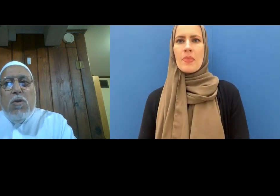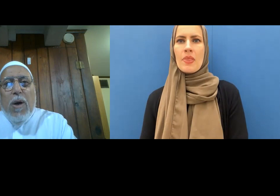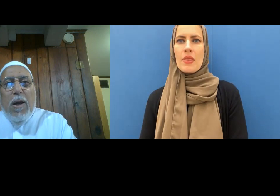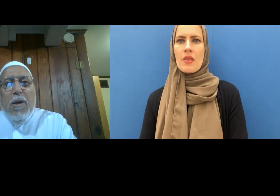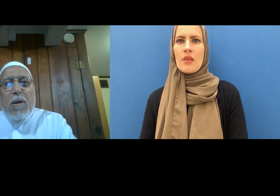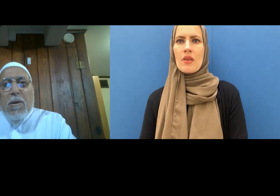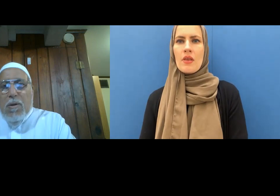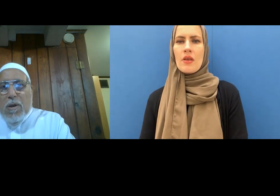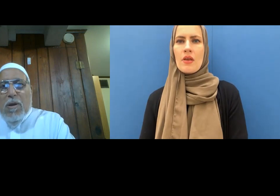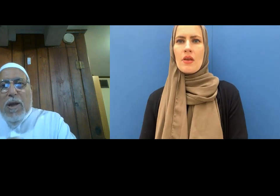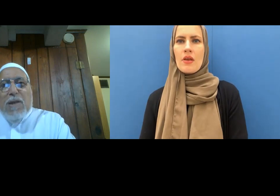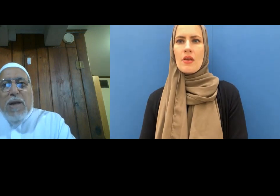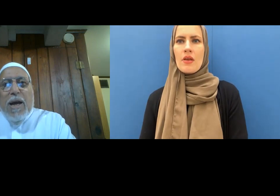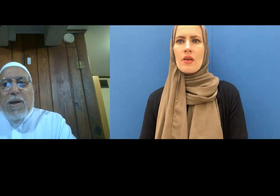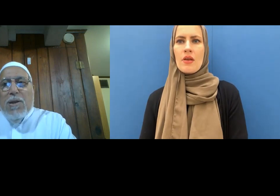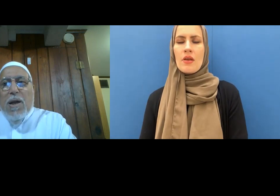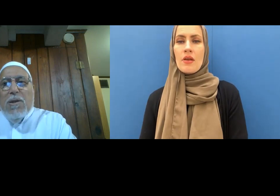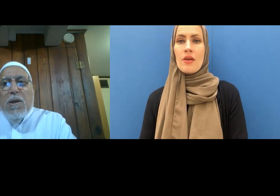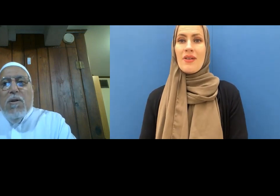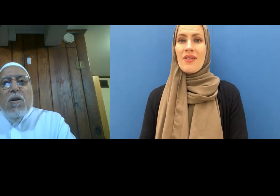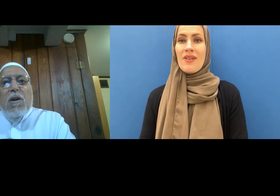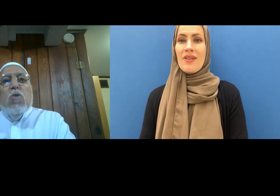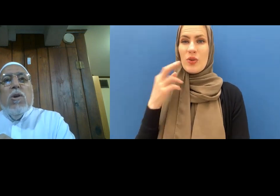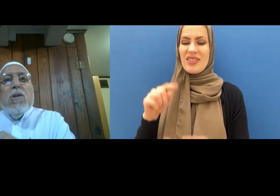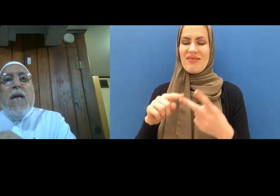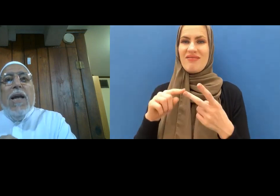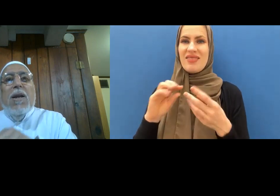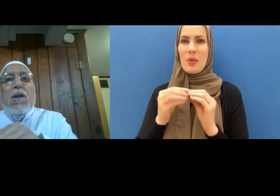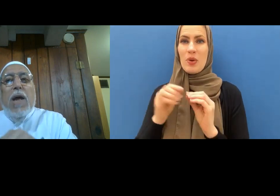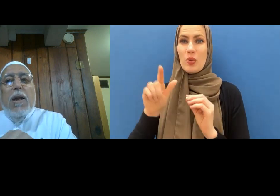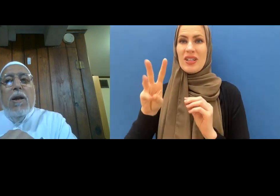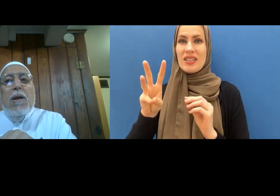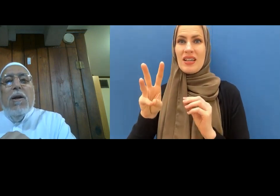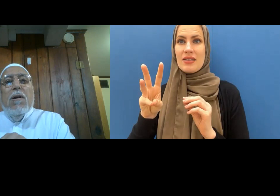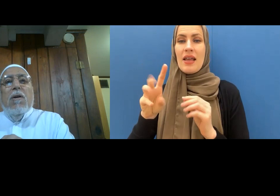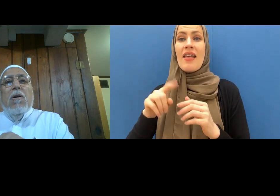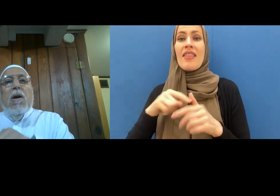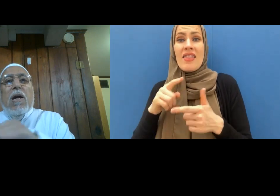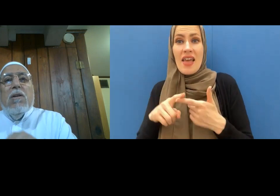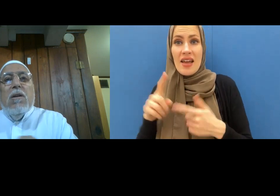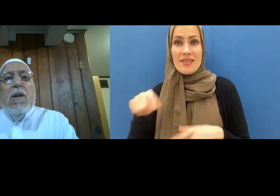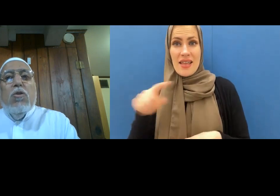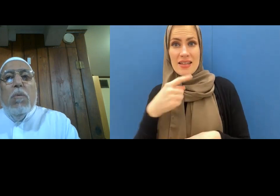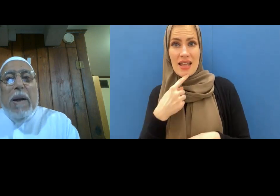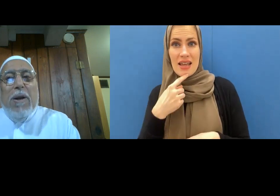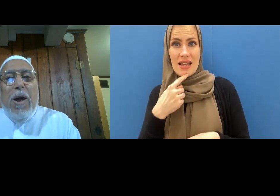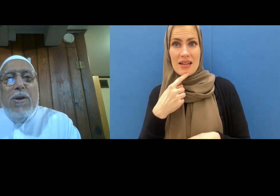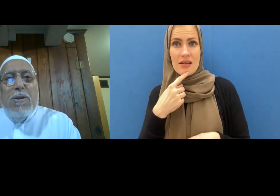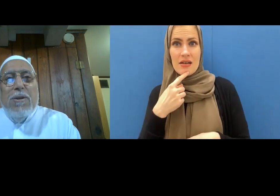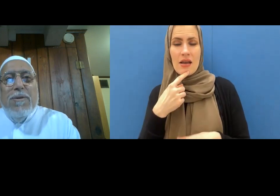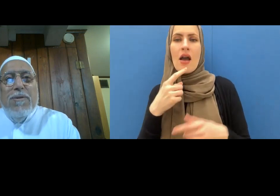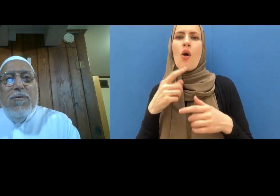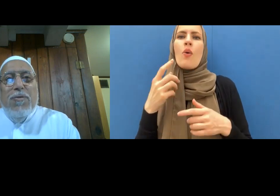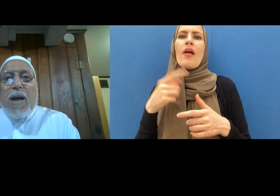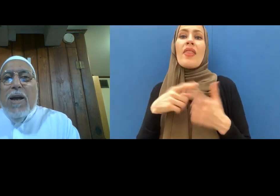This is why the next ayah says, it was said then, enter into